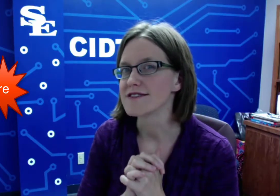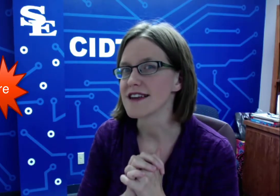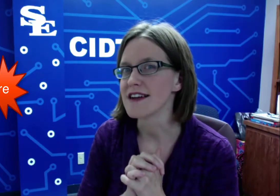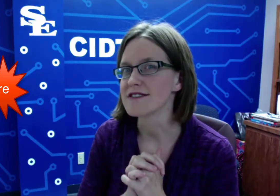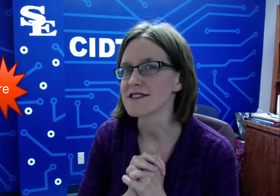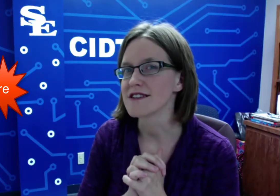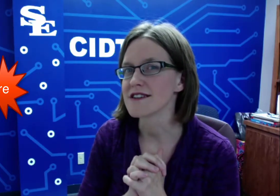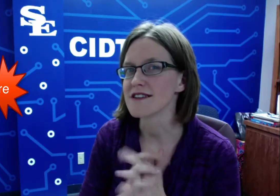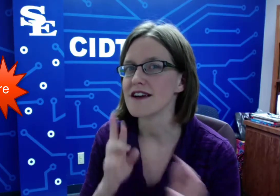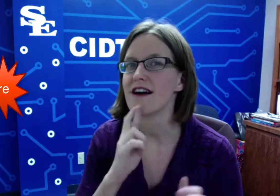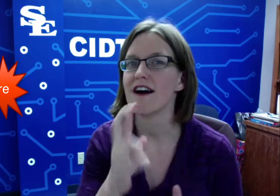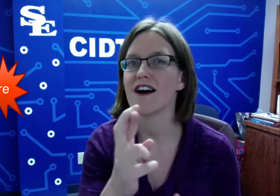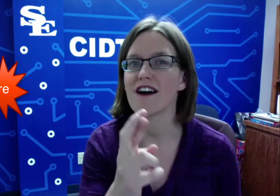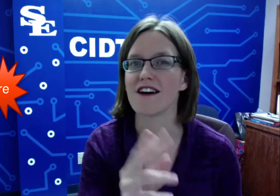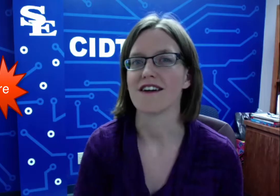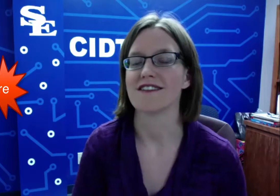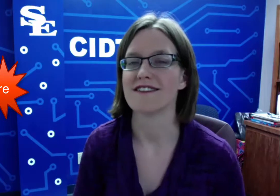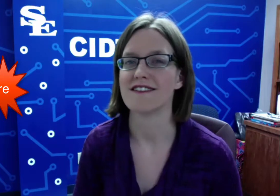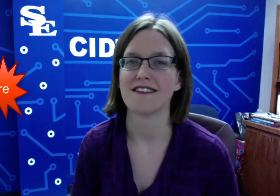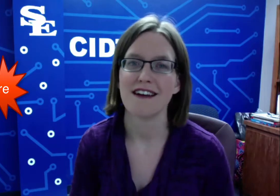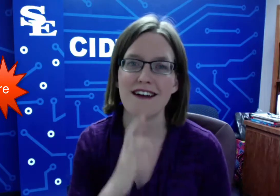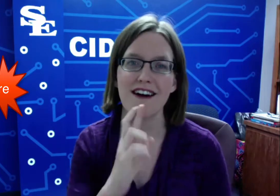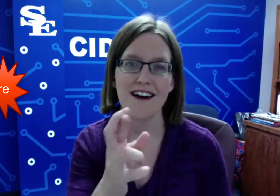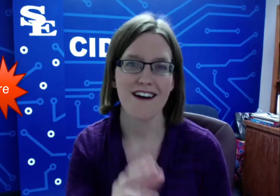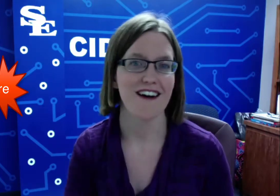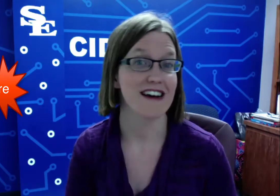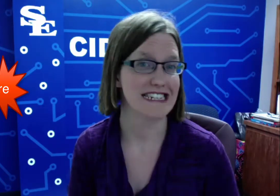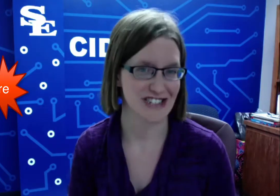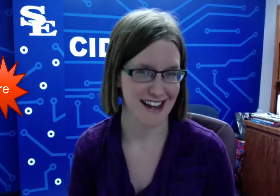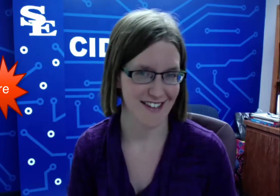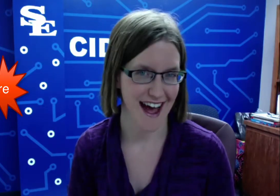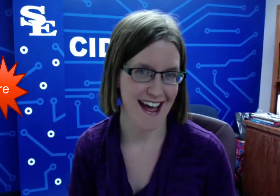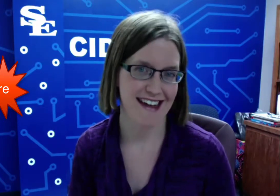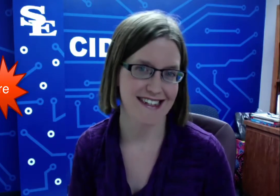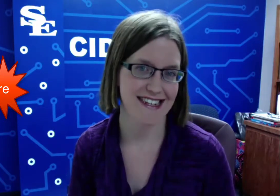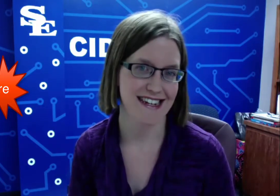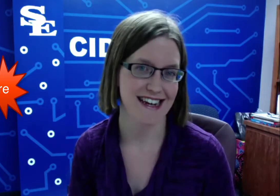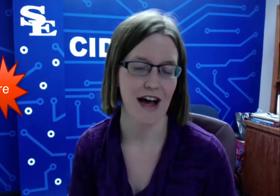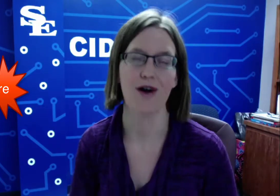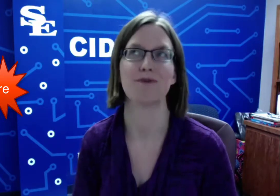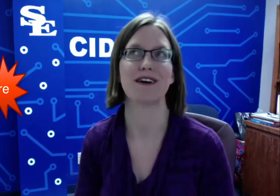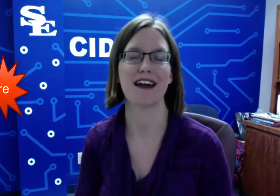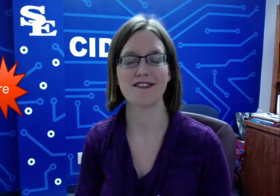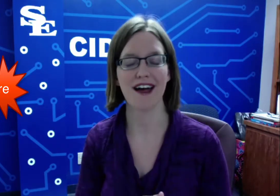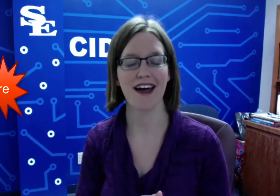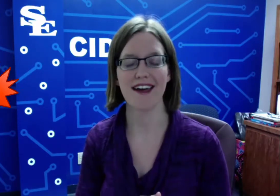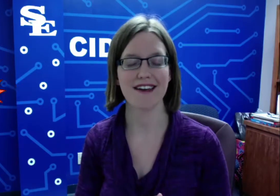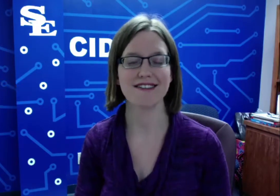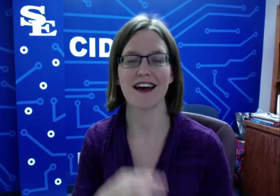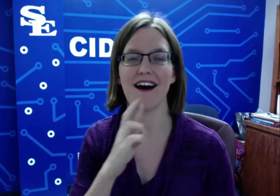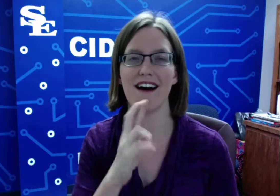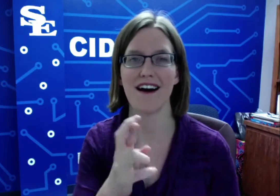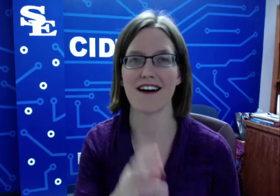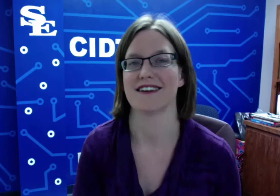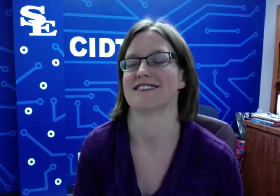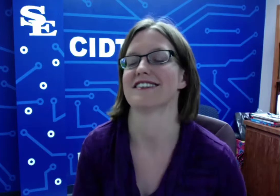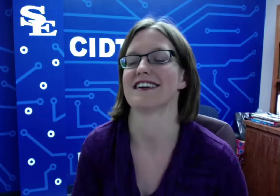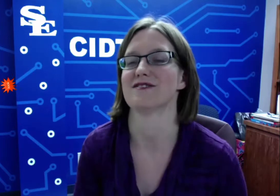the answer. R. R. Did you get it right? I hope you got it right. R. Here's the next